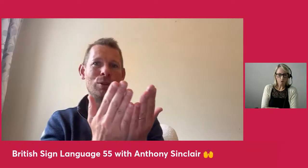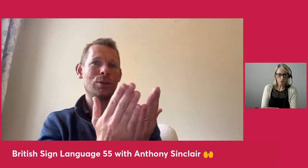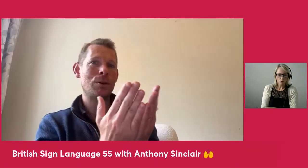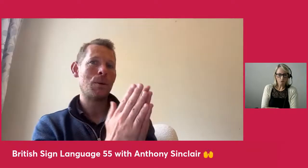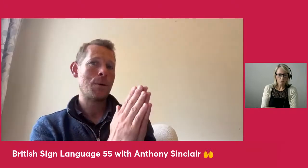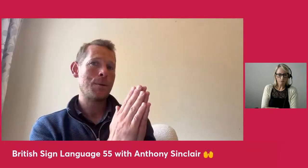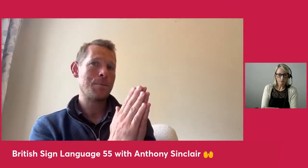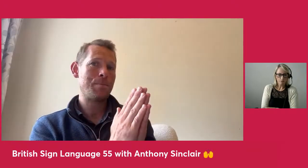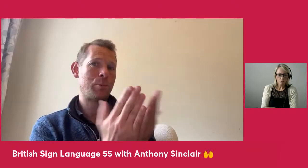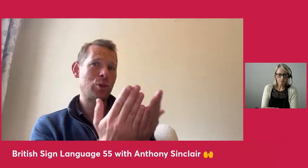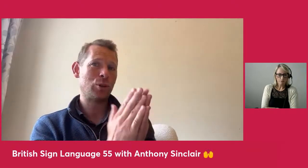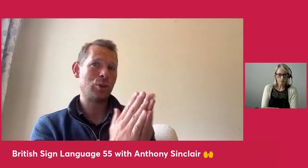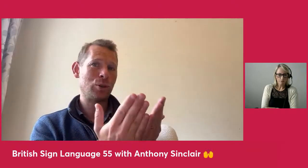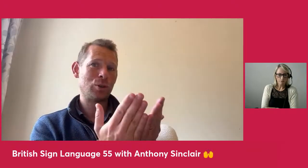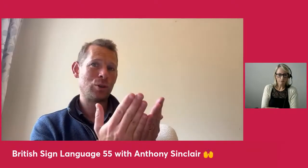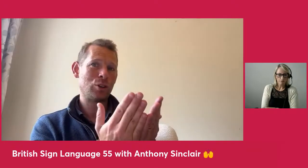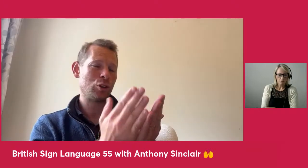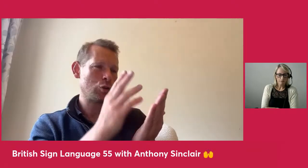and books.